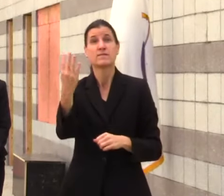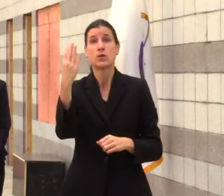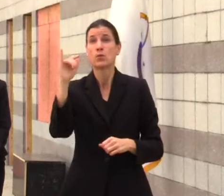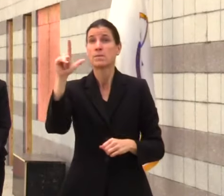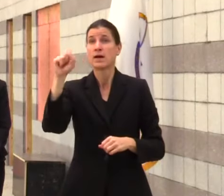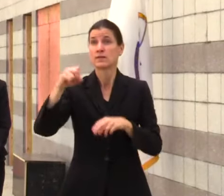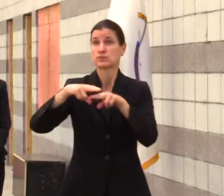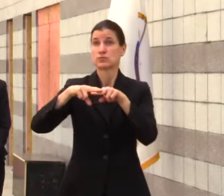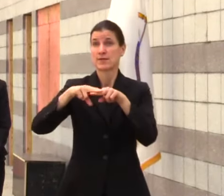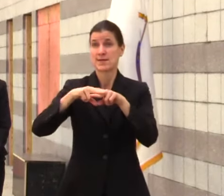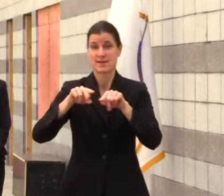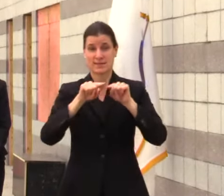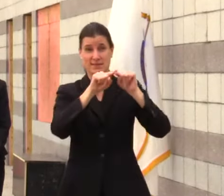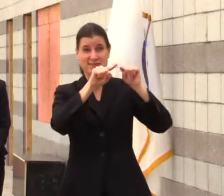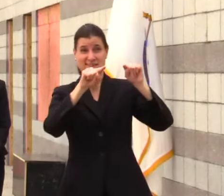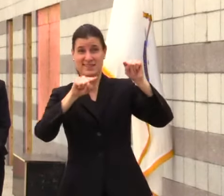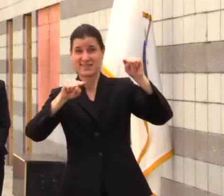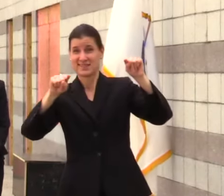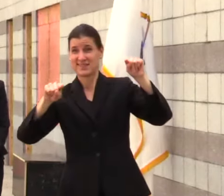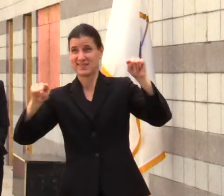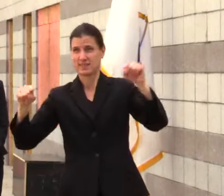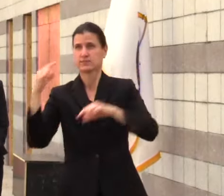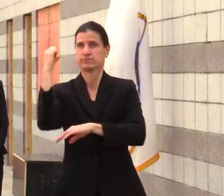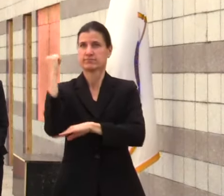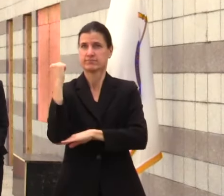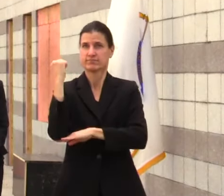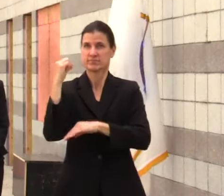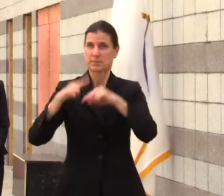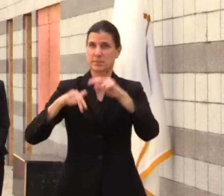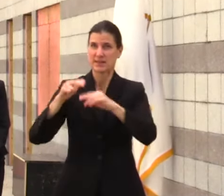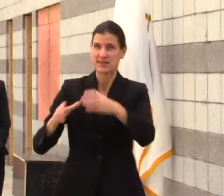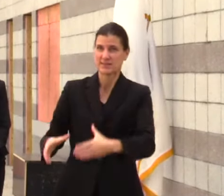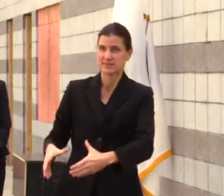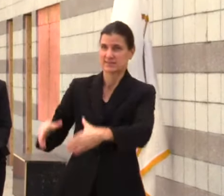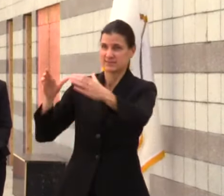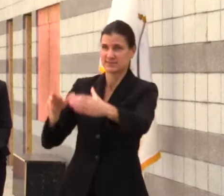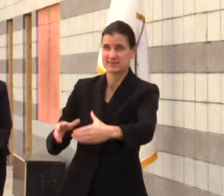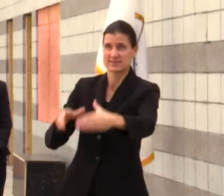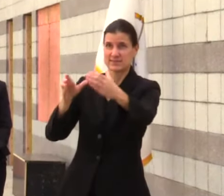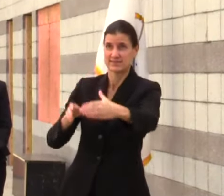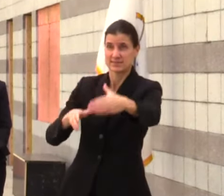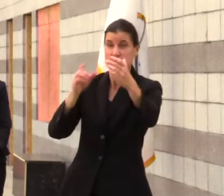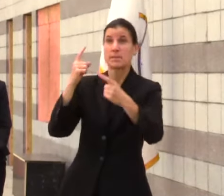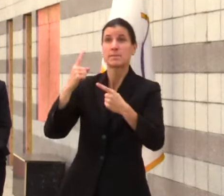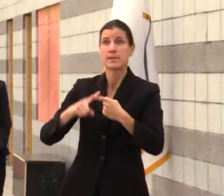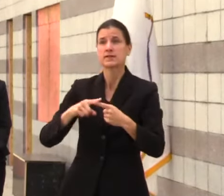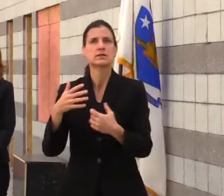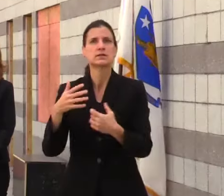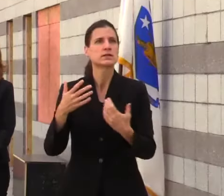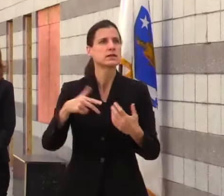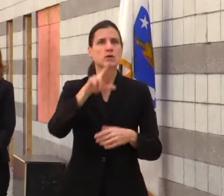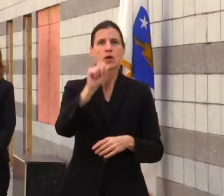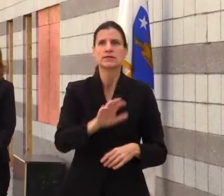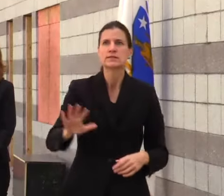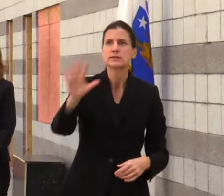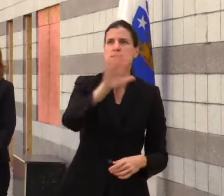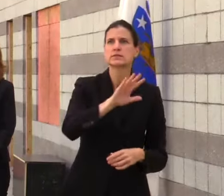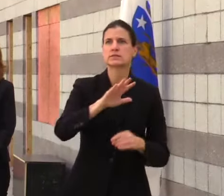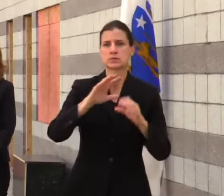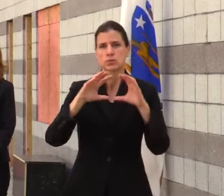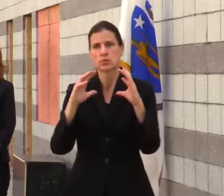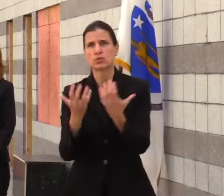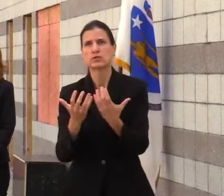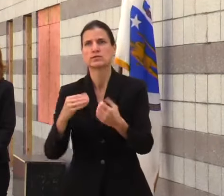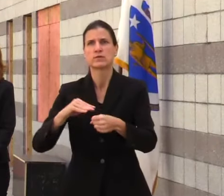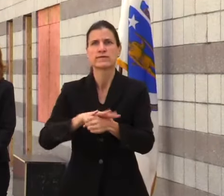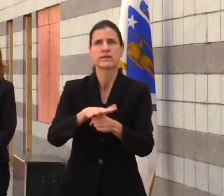17 miles of permanent track, and 2 miles of a multi-use community path. We're looking forward to COVID,